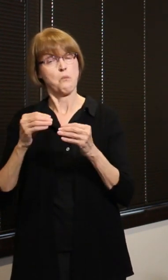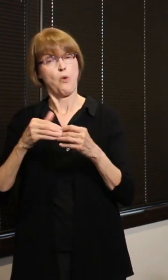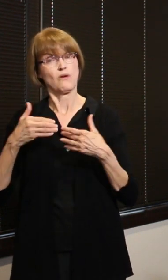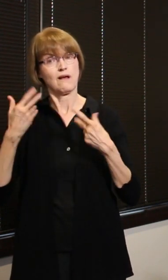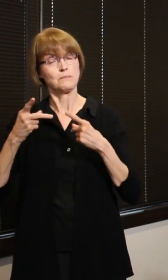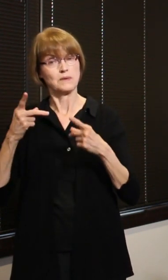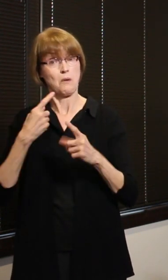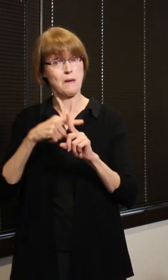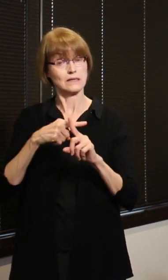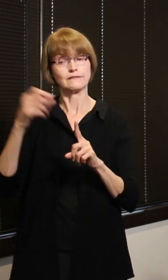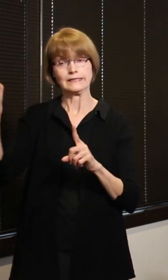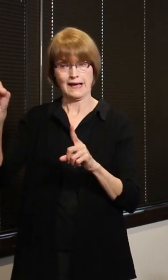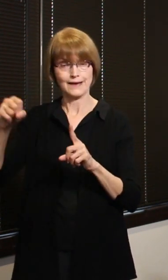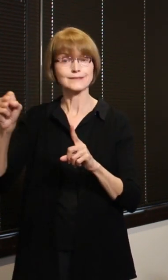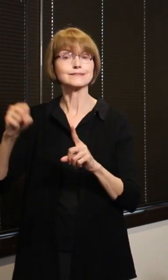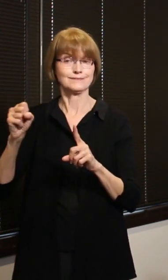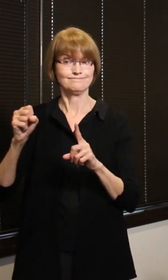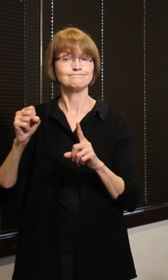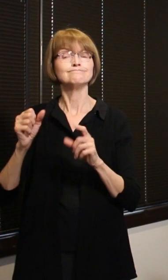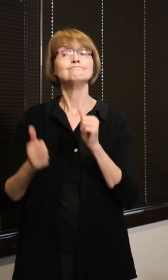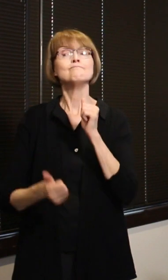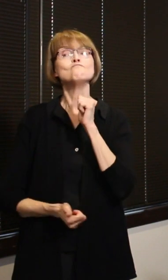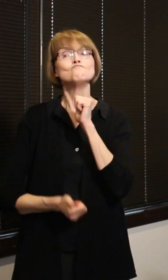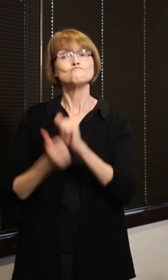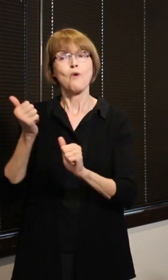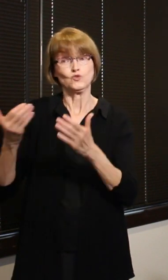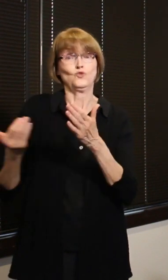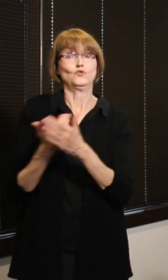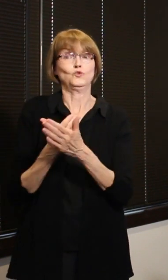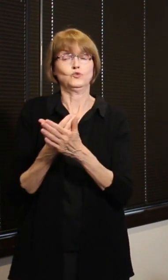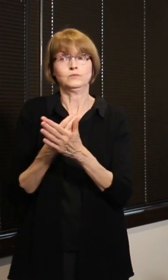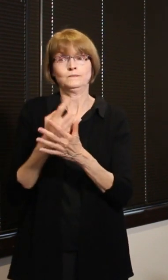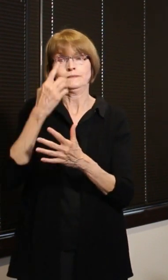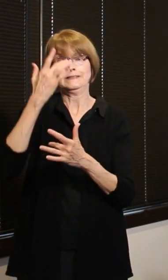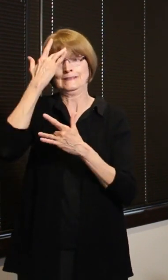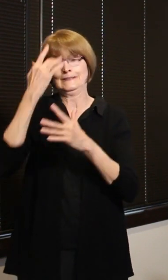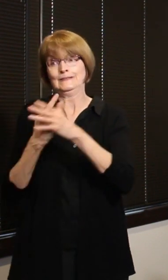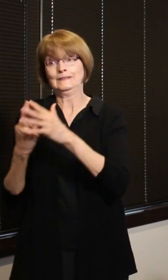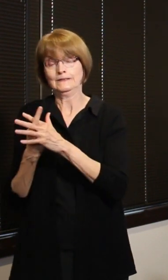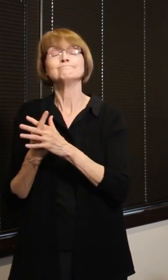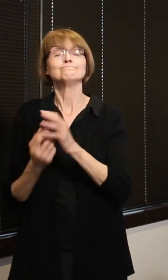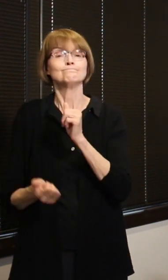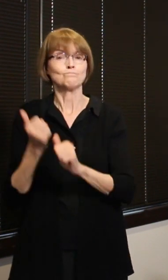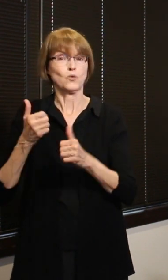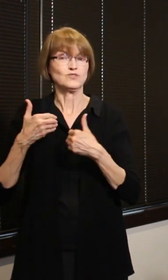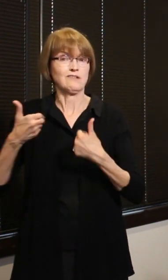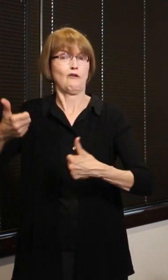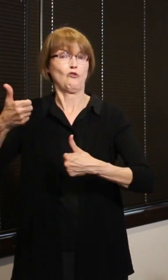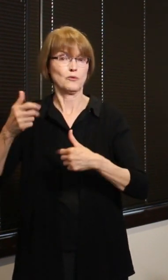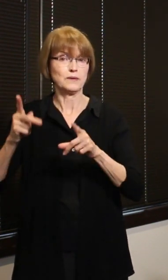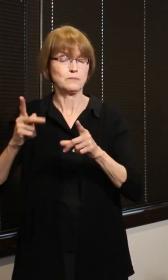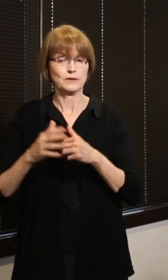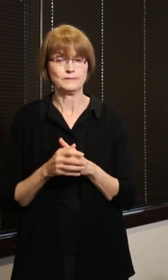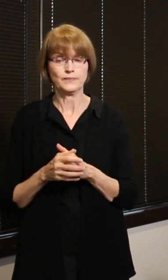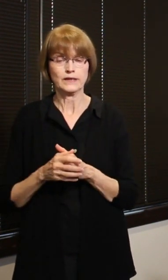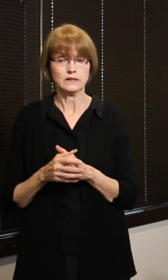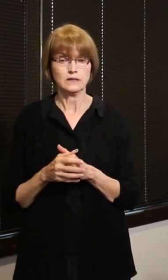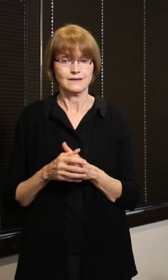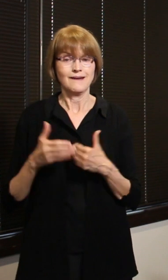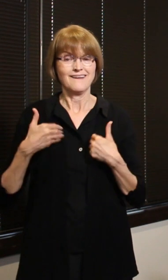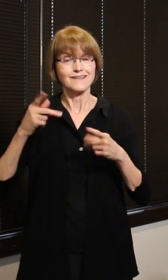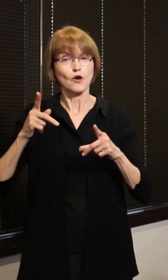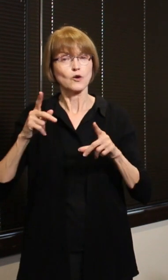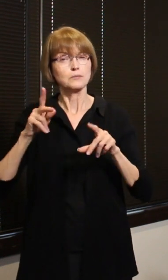testing positive. That seems to be the largest proportion of cases that we're seeing right now. Now, the younger populations